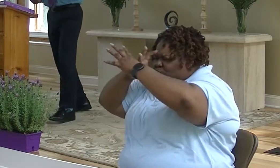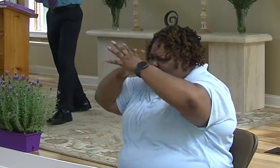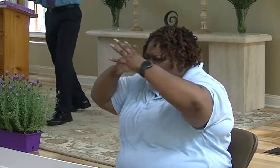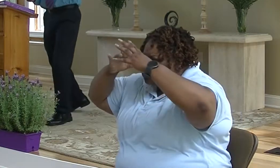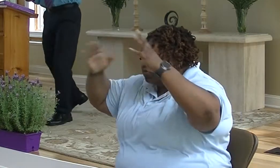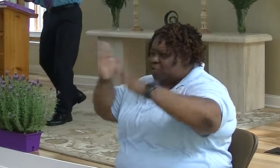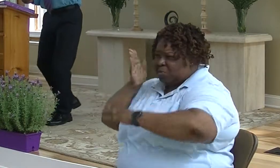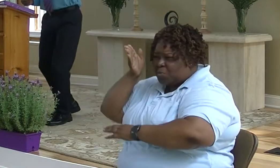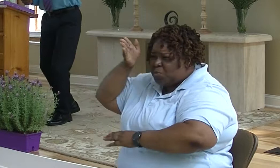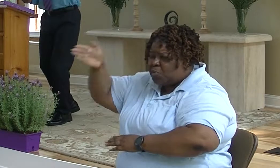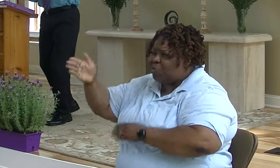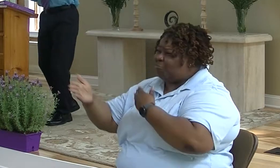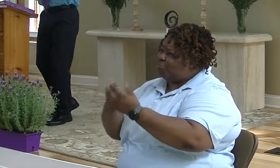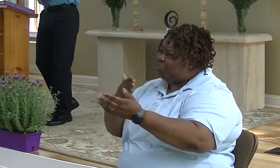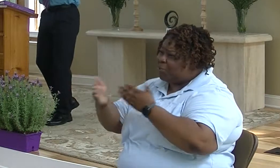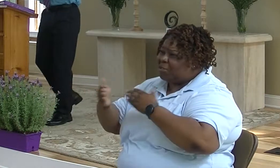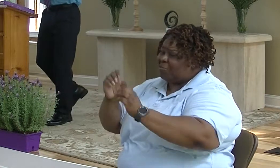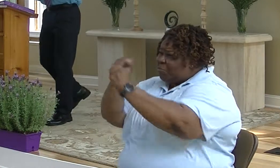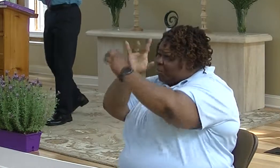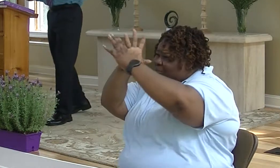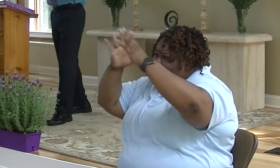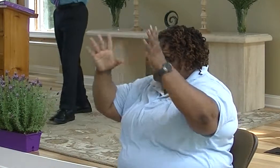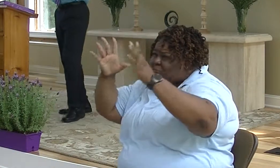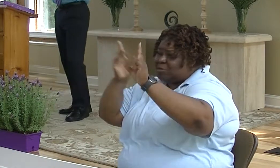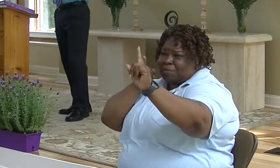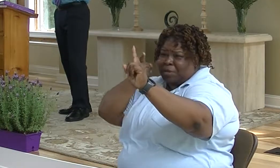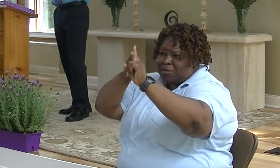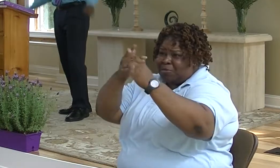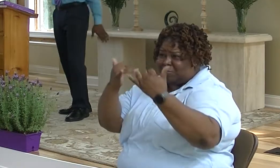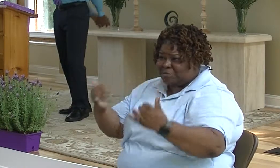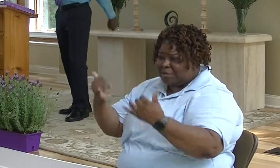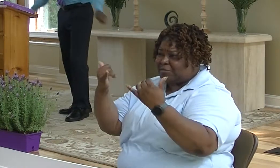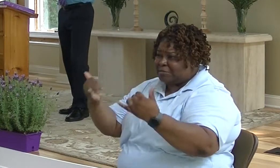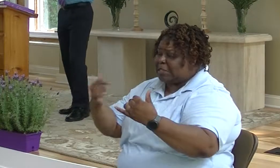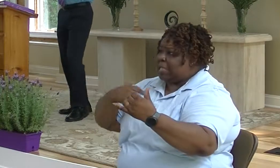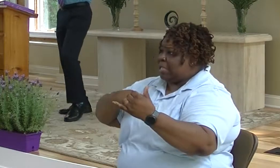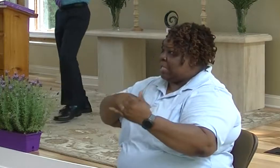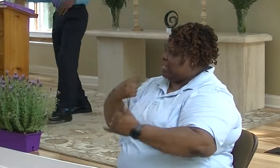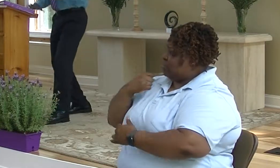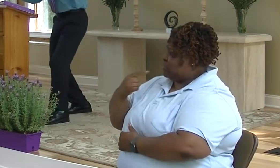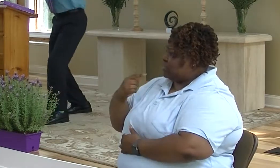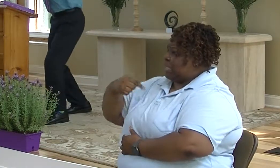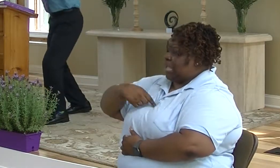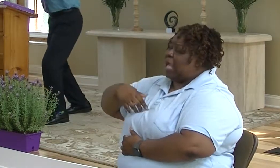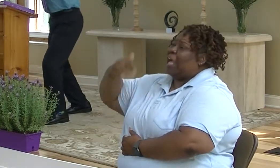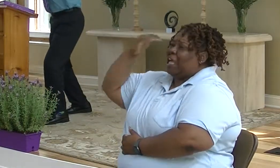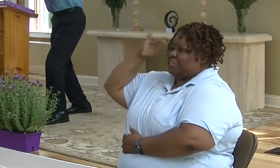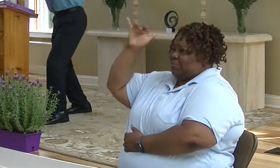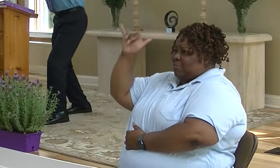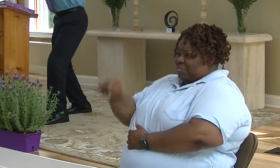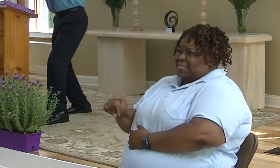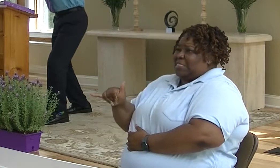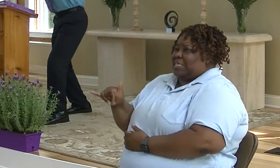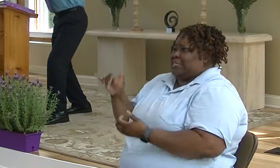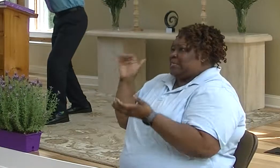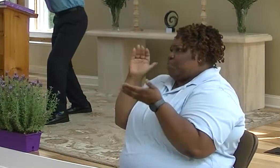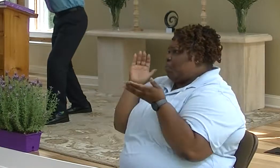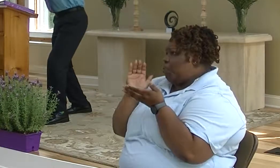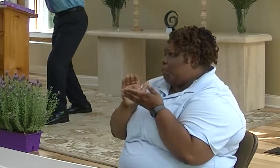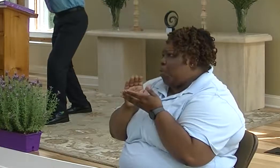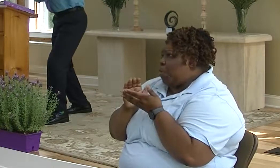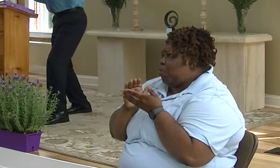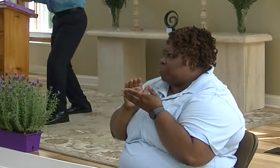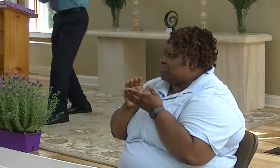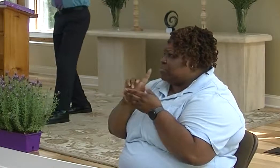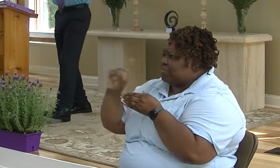myself. That means whatever my dream is right now today, I am willing to say, I know that that's just scratching the surface.